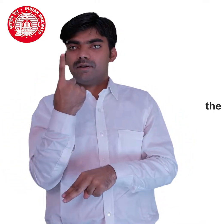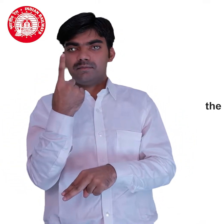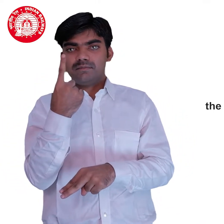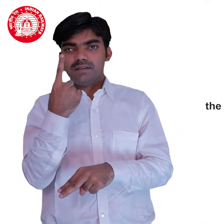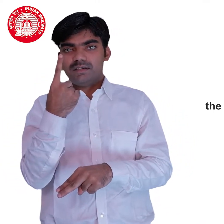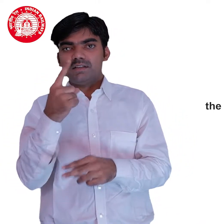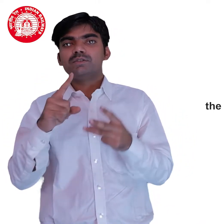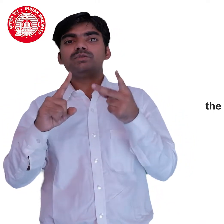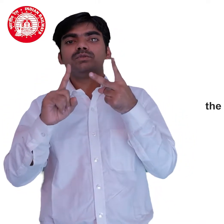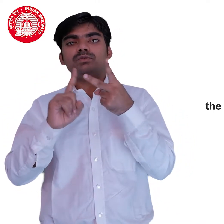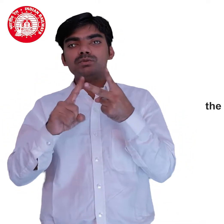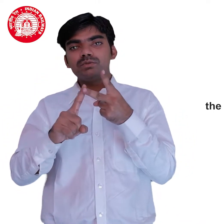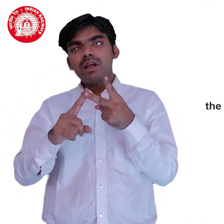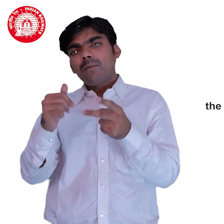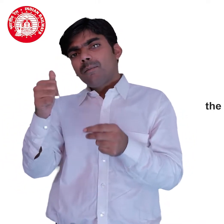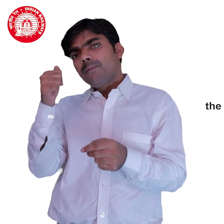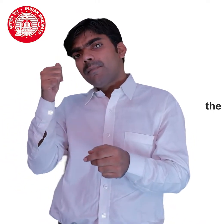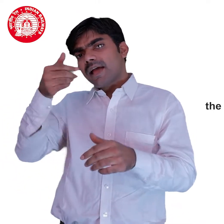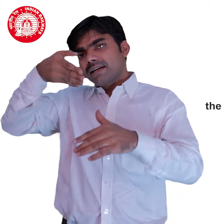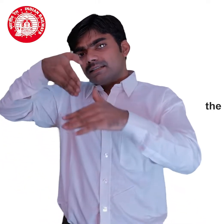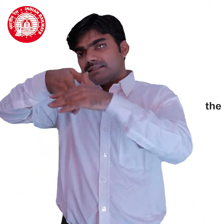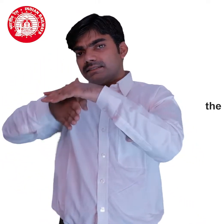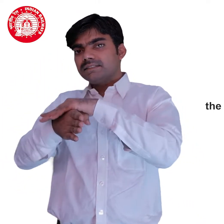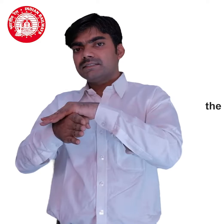from platform 8.